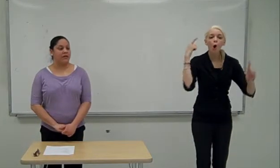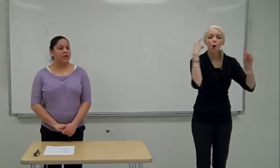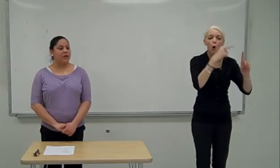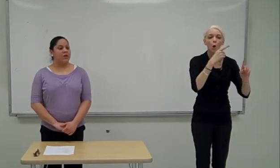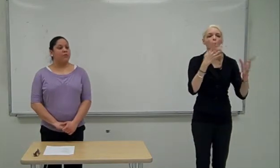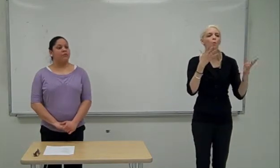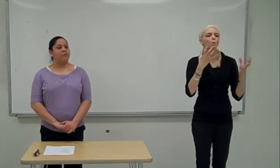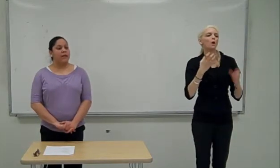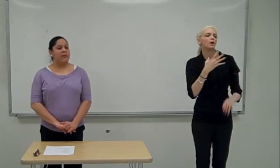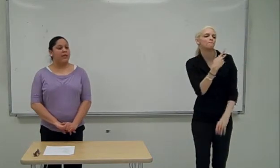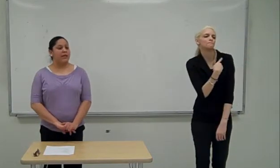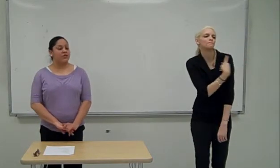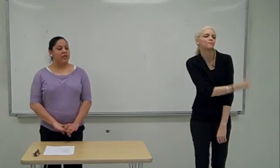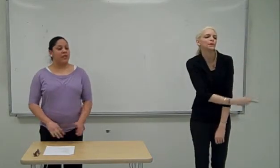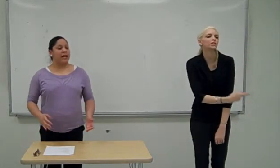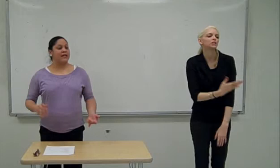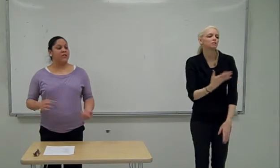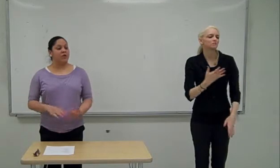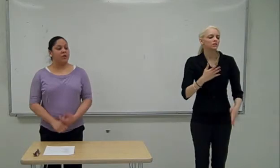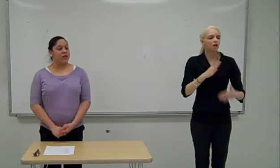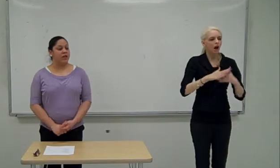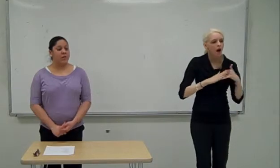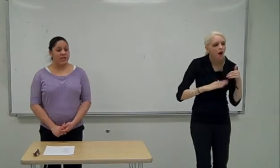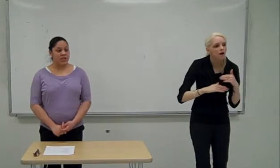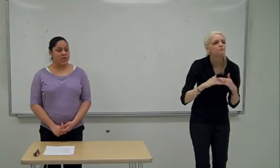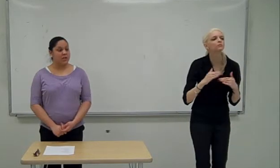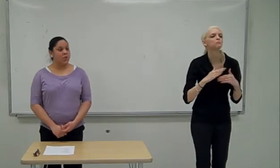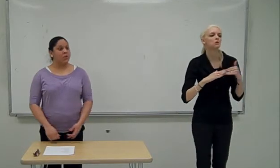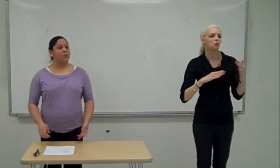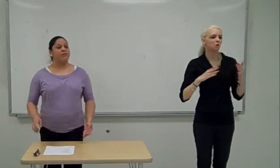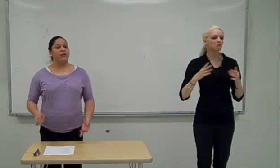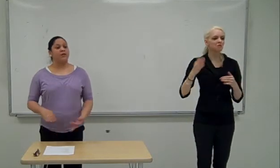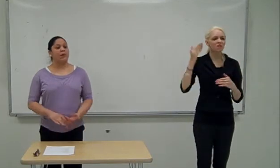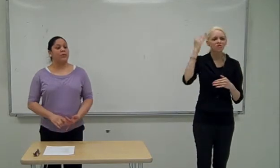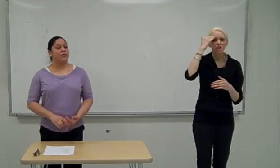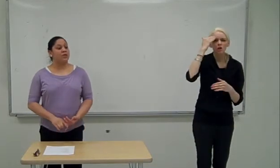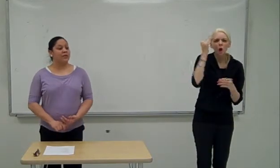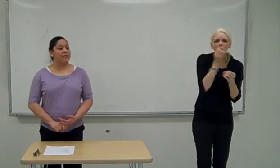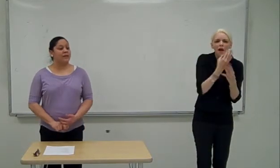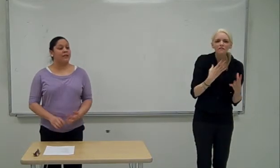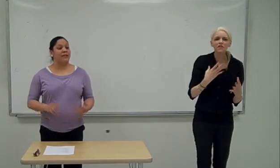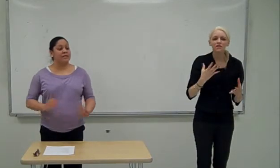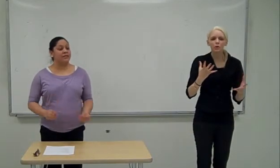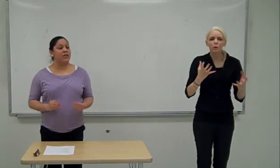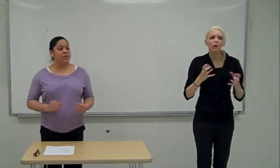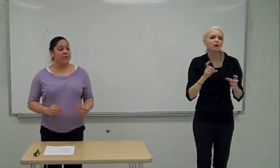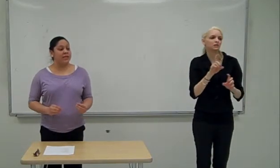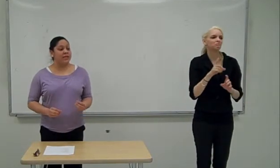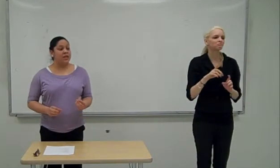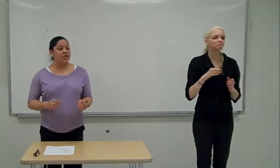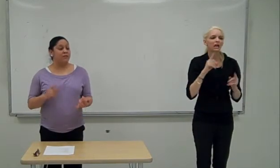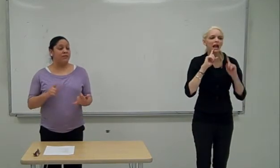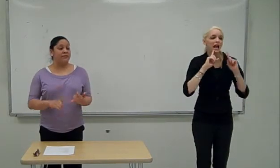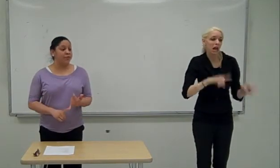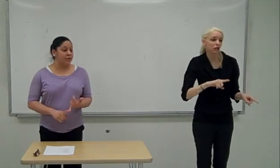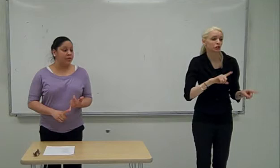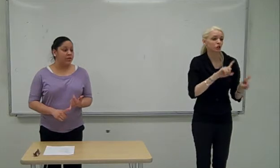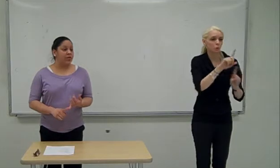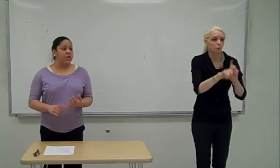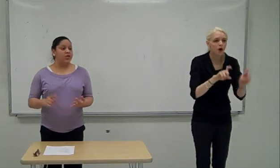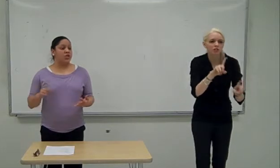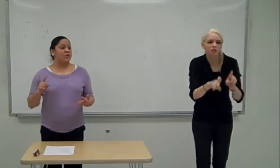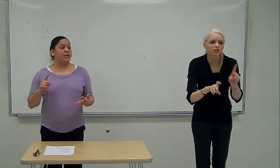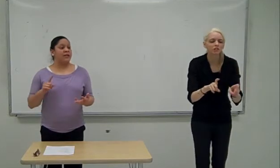can. We really want to make sure that we answer all of their questions. We really want them to know that the least of their worries should be